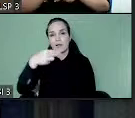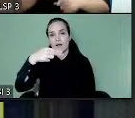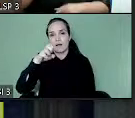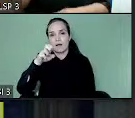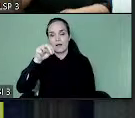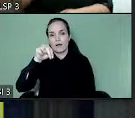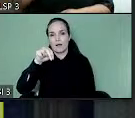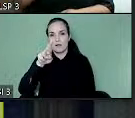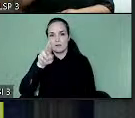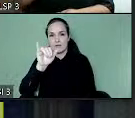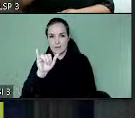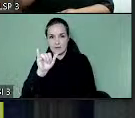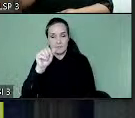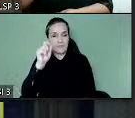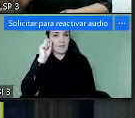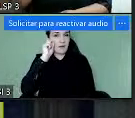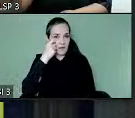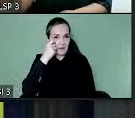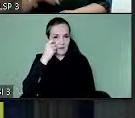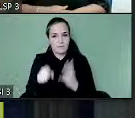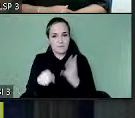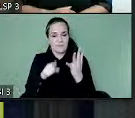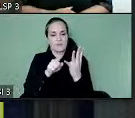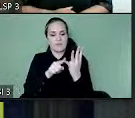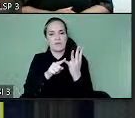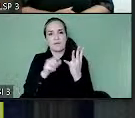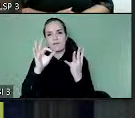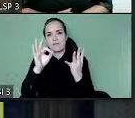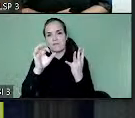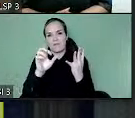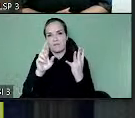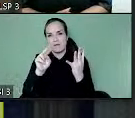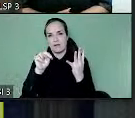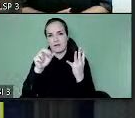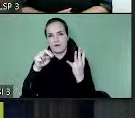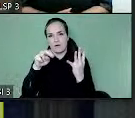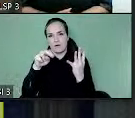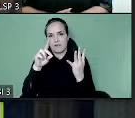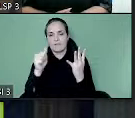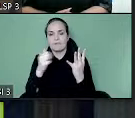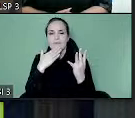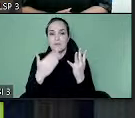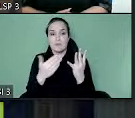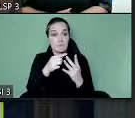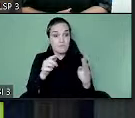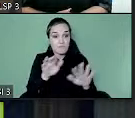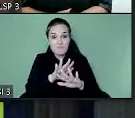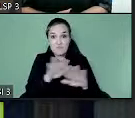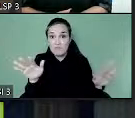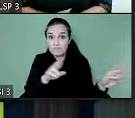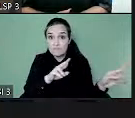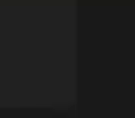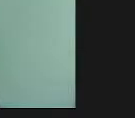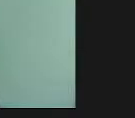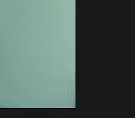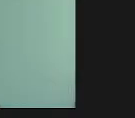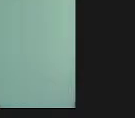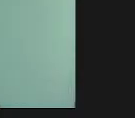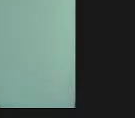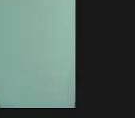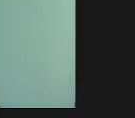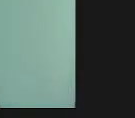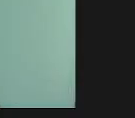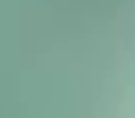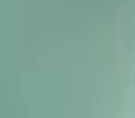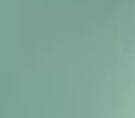mr henry mejias and fernando santana thank you very much for doing so well apparently the video